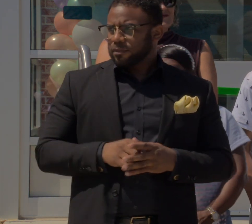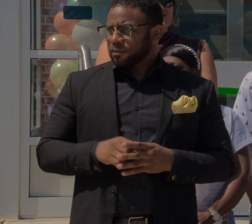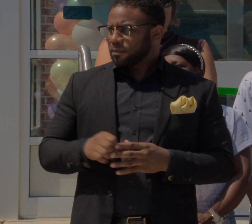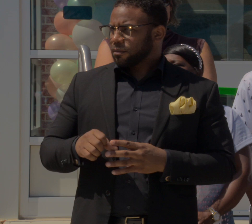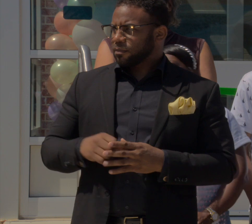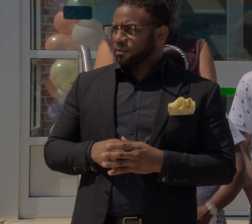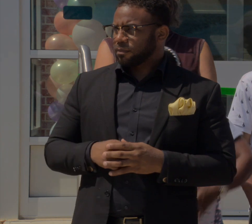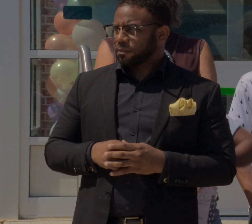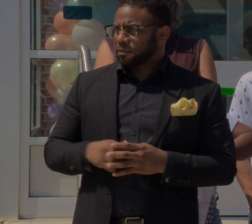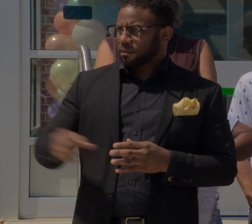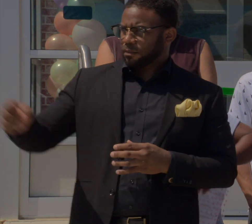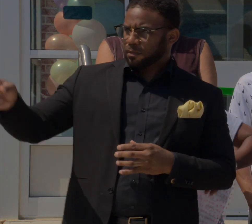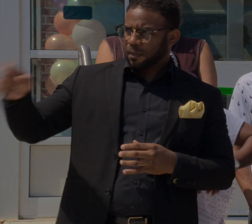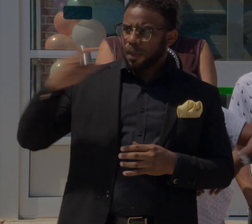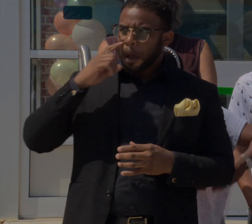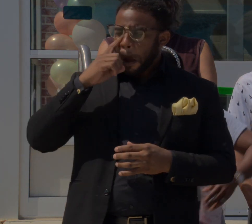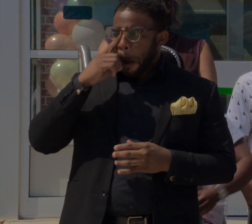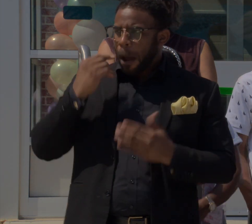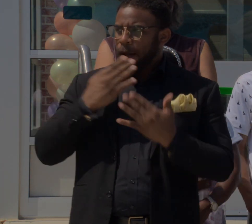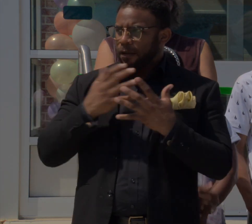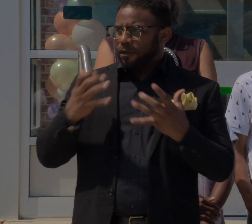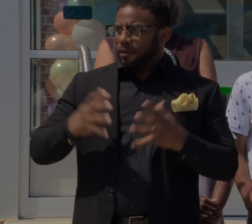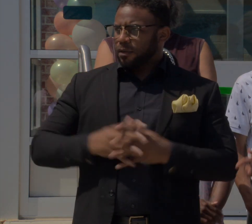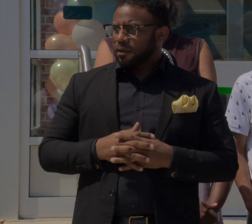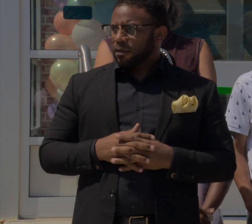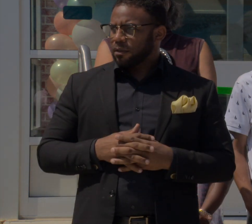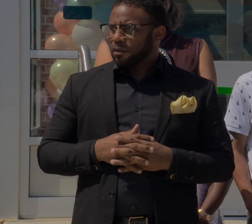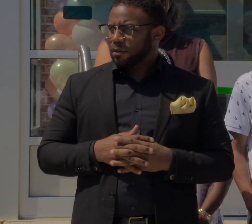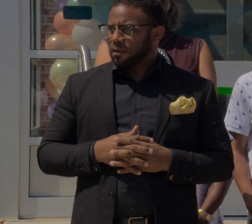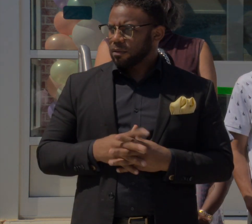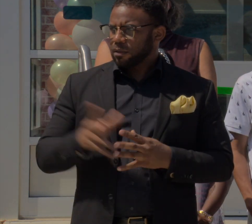Marker. Thank you very much. Hear the press.